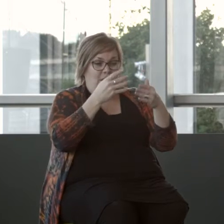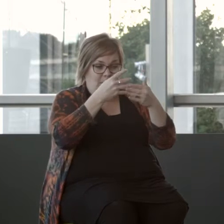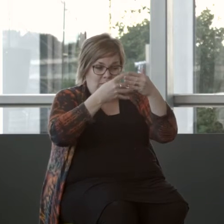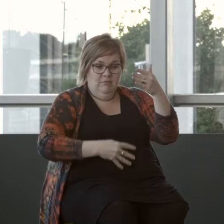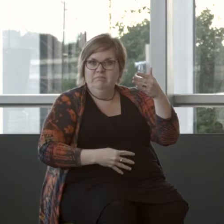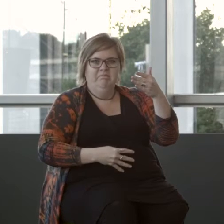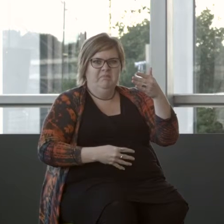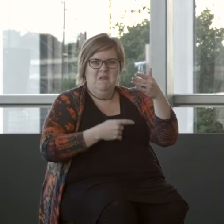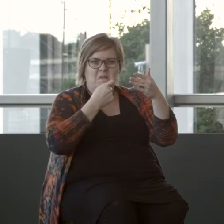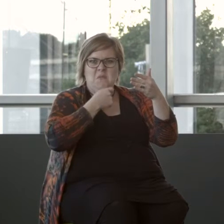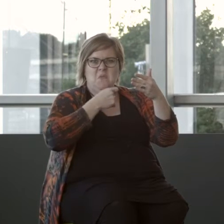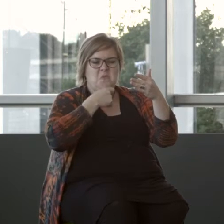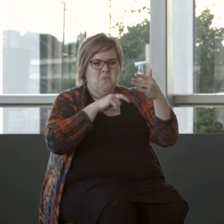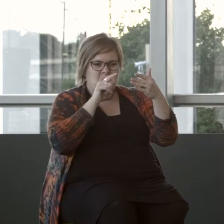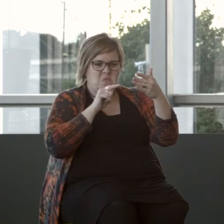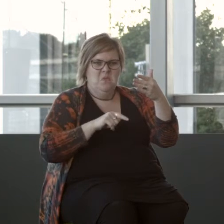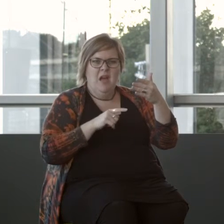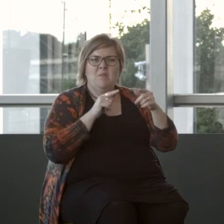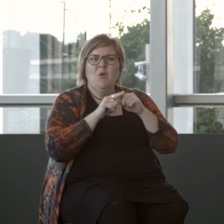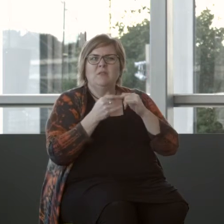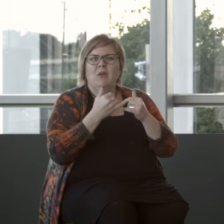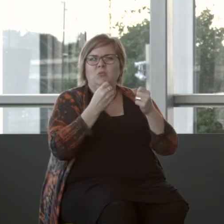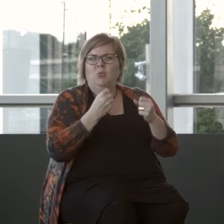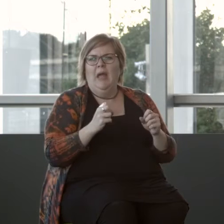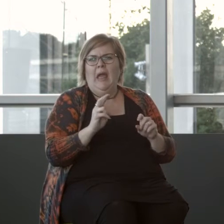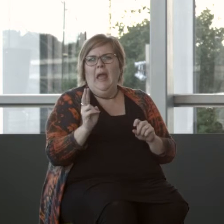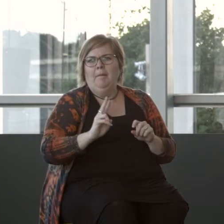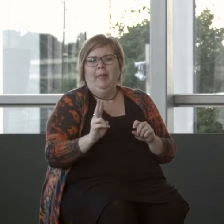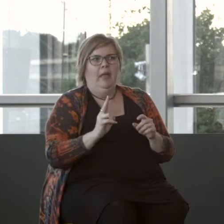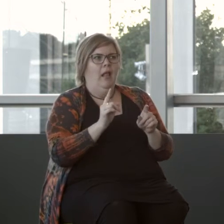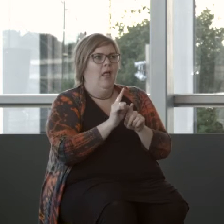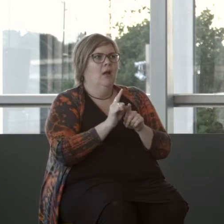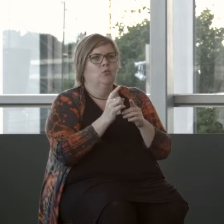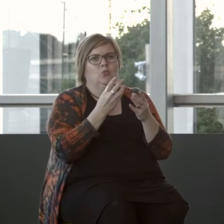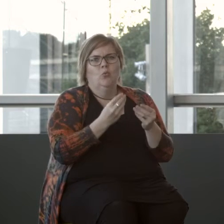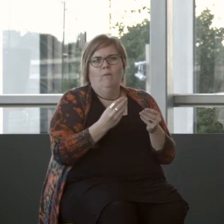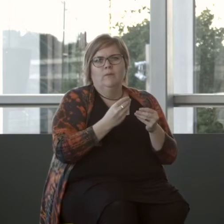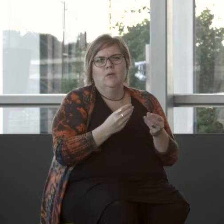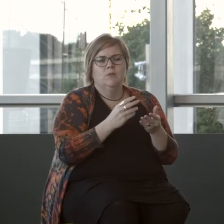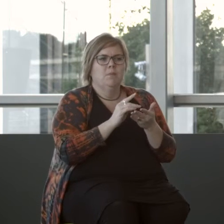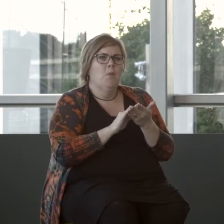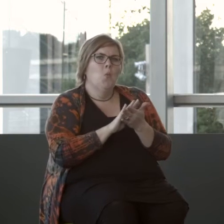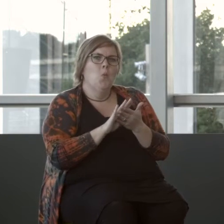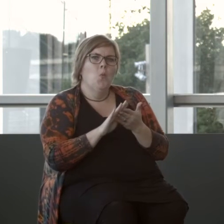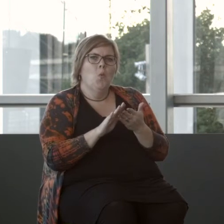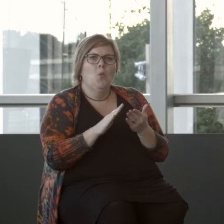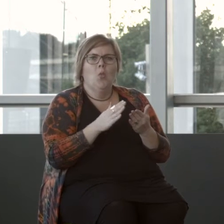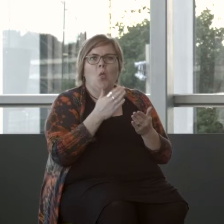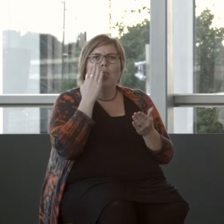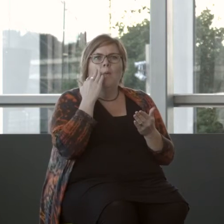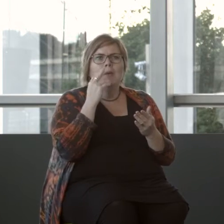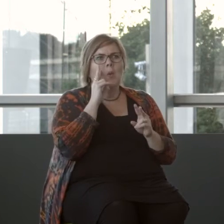And a lot of it was very, very hippie-oriented, very soft, smooth, ideal. All the women looked really